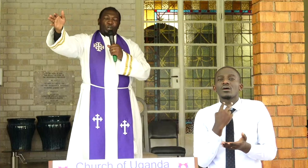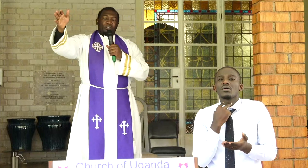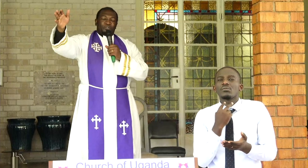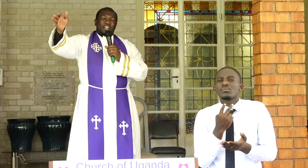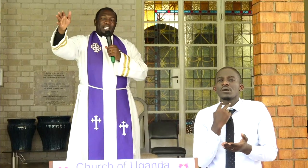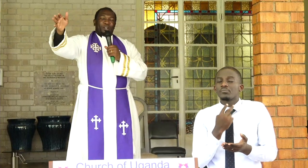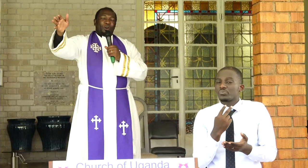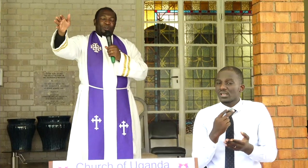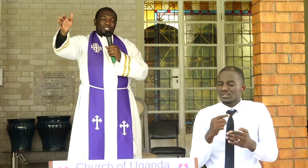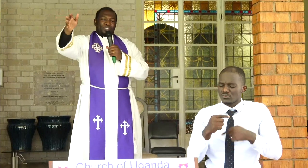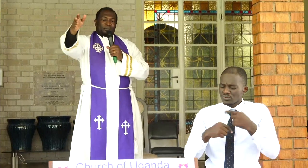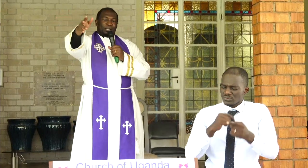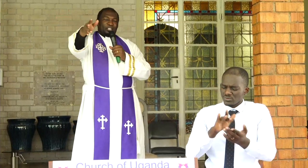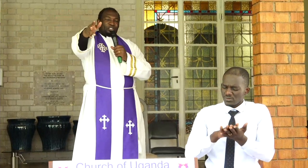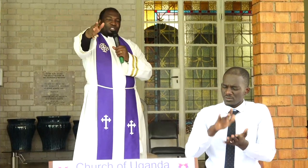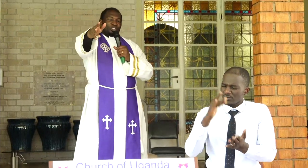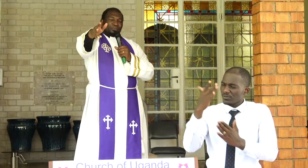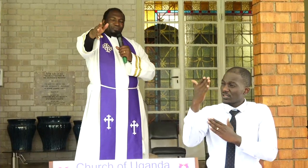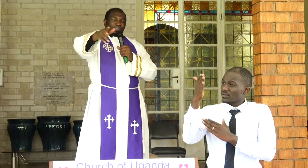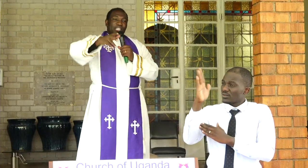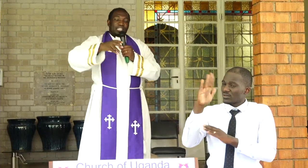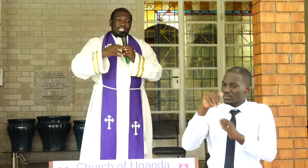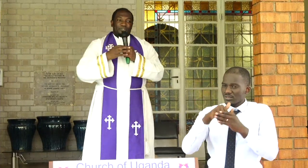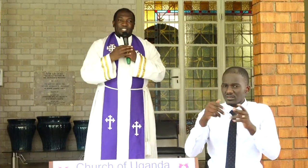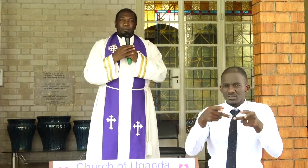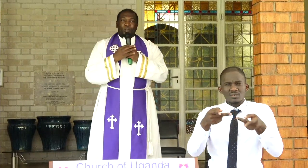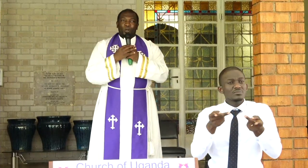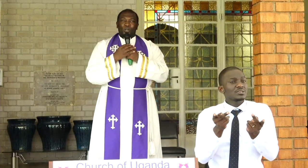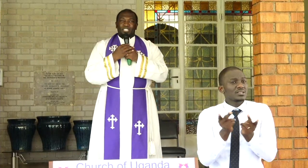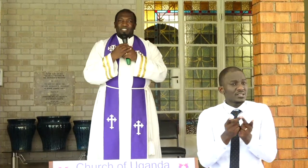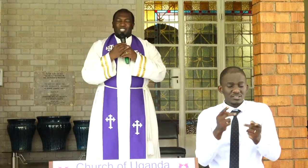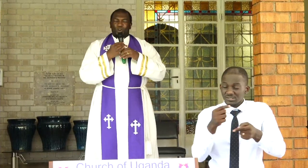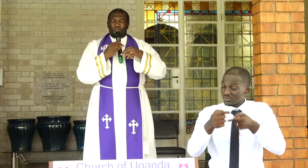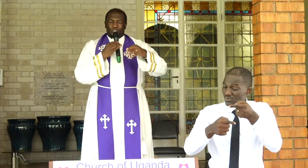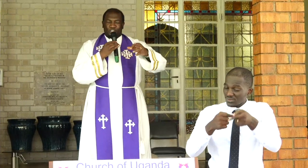and glorify God in that place. Lift up